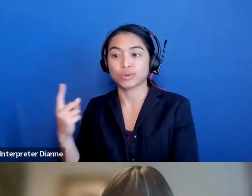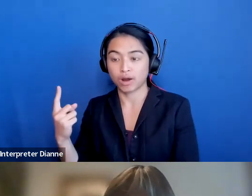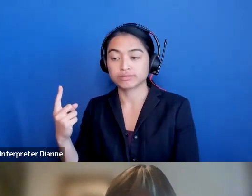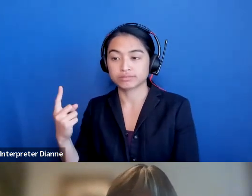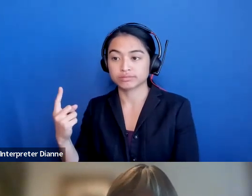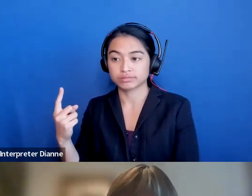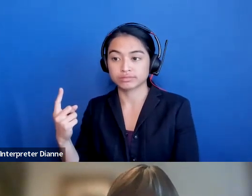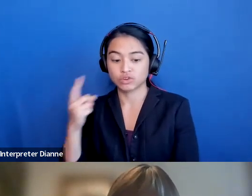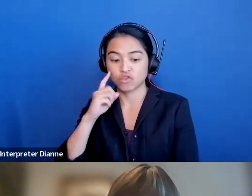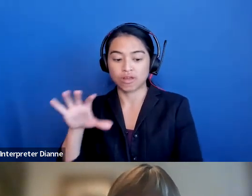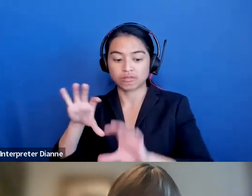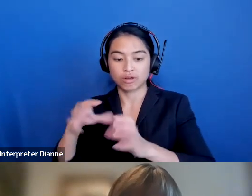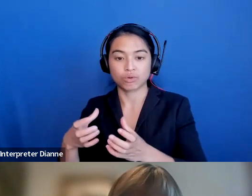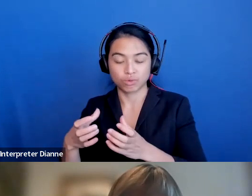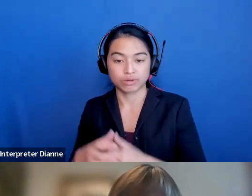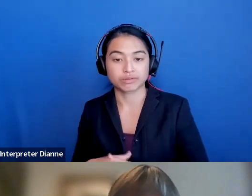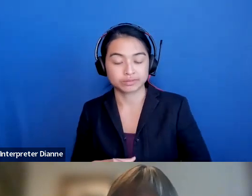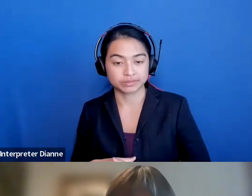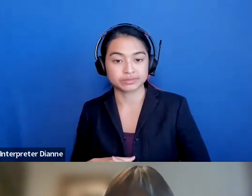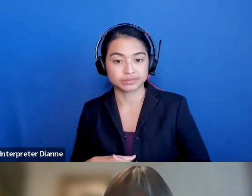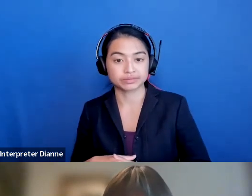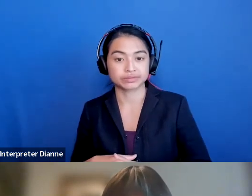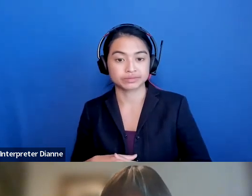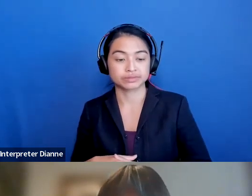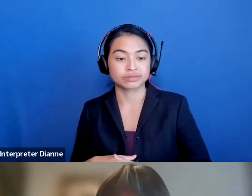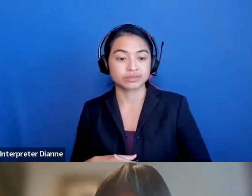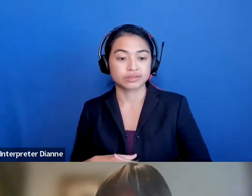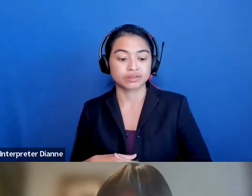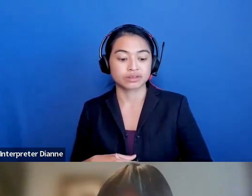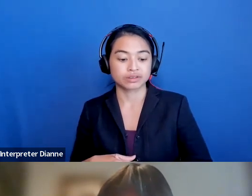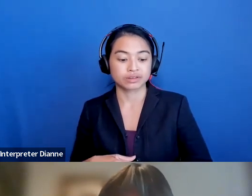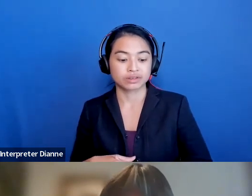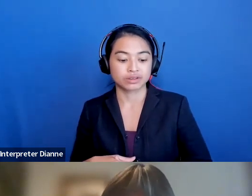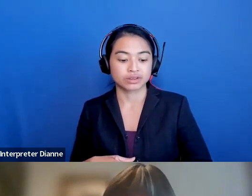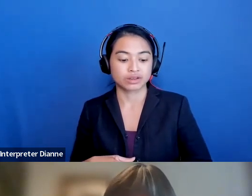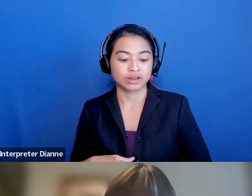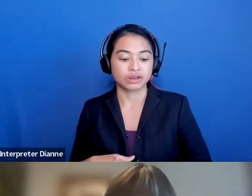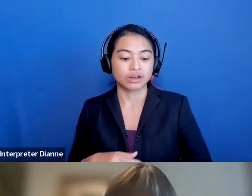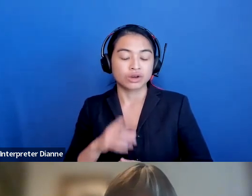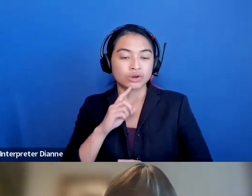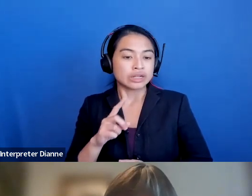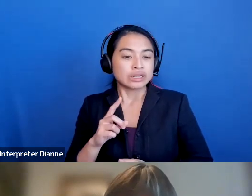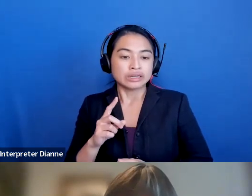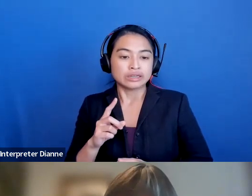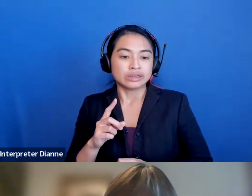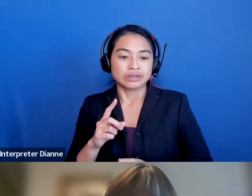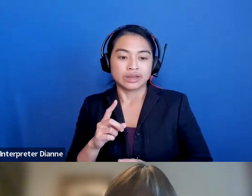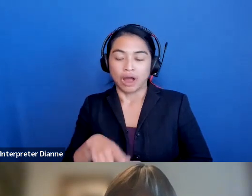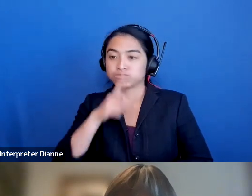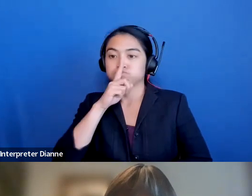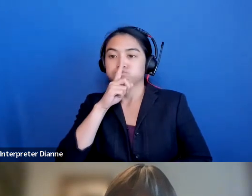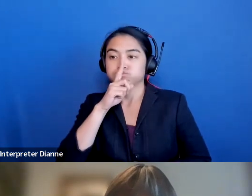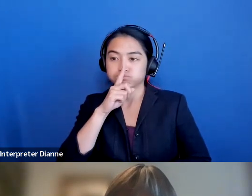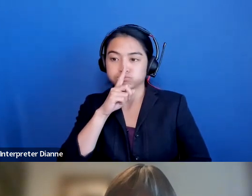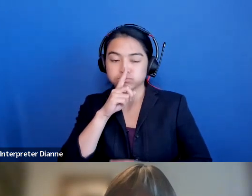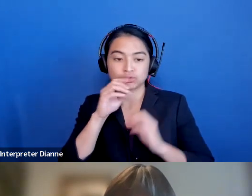in this criteria. Basically, there is no mention of